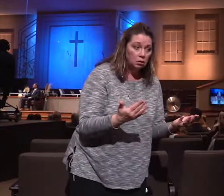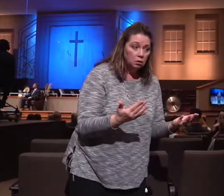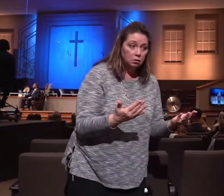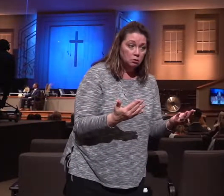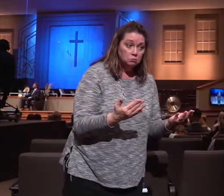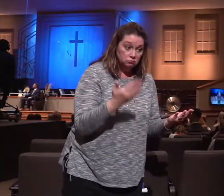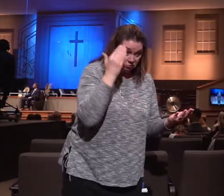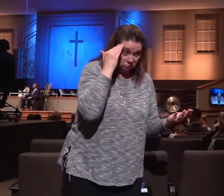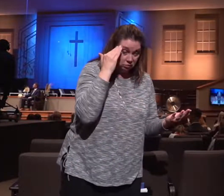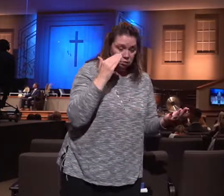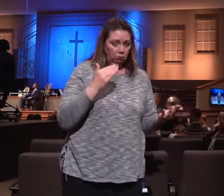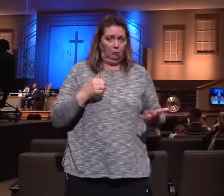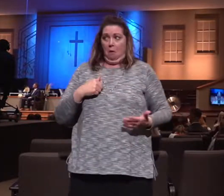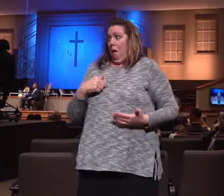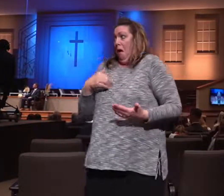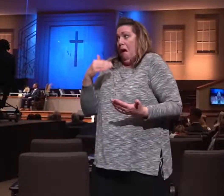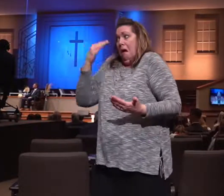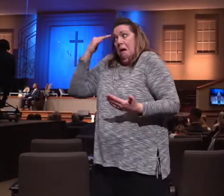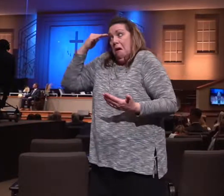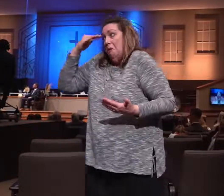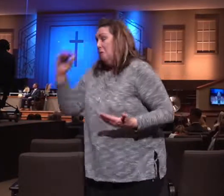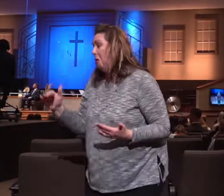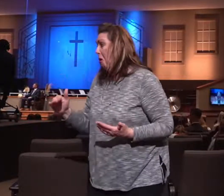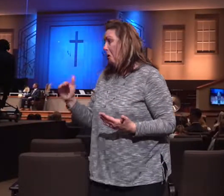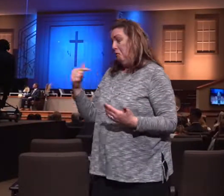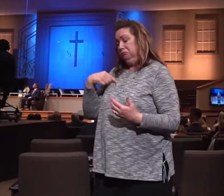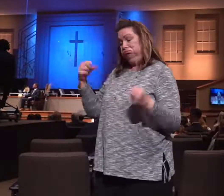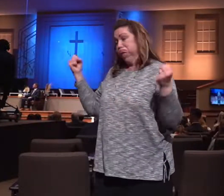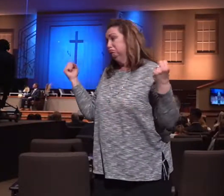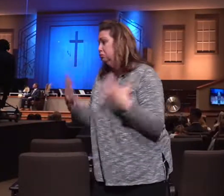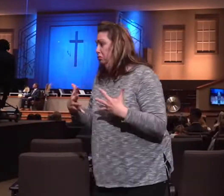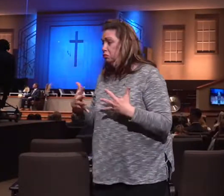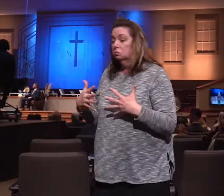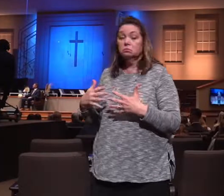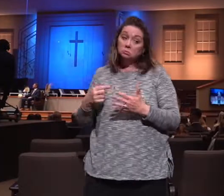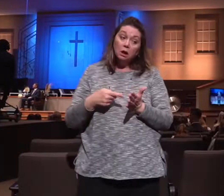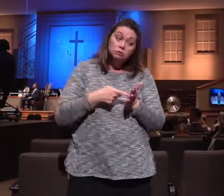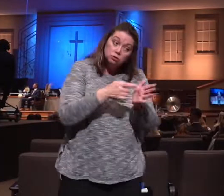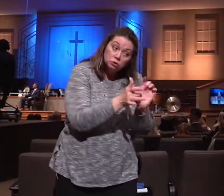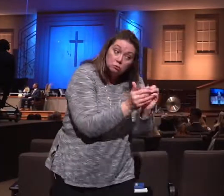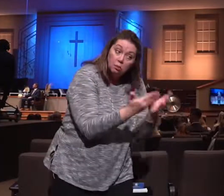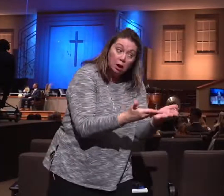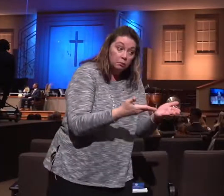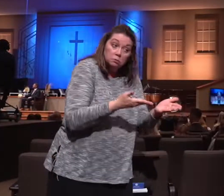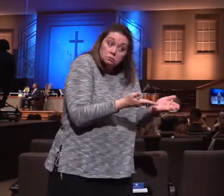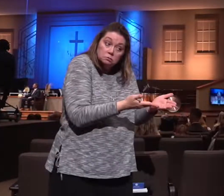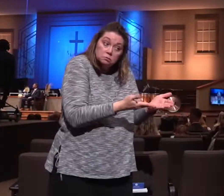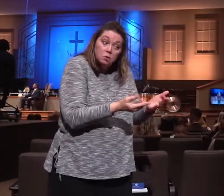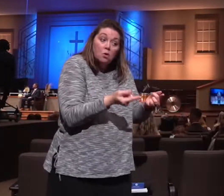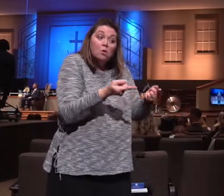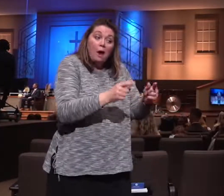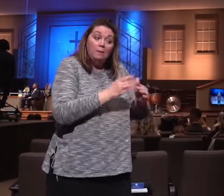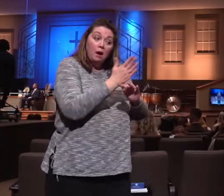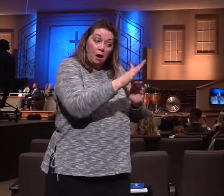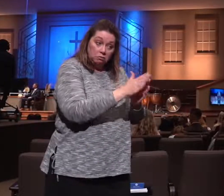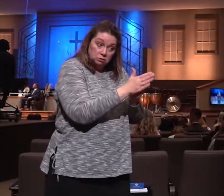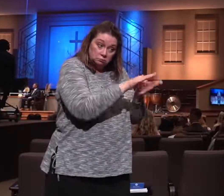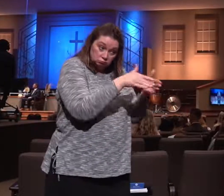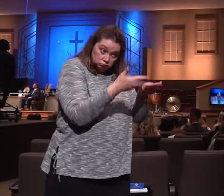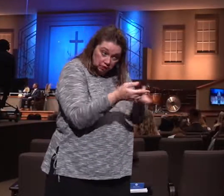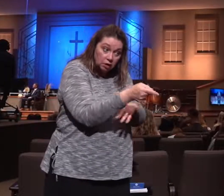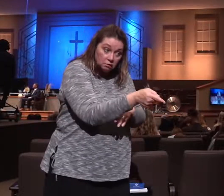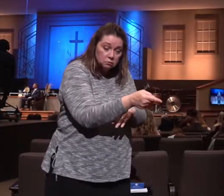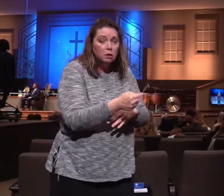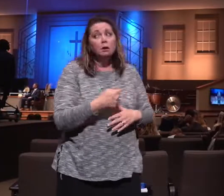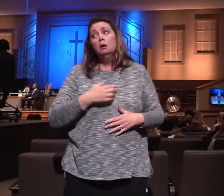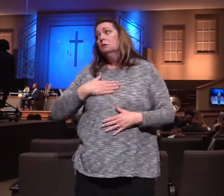terrified. And I said, well, can I show you from the Bible what it says about after what happens after we die? And she said, I'd love to